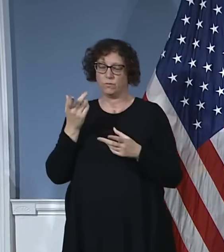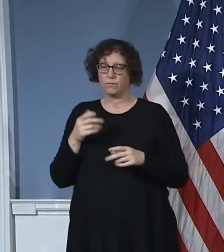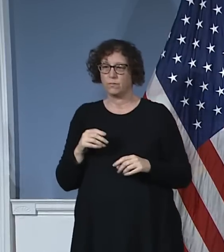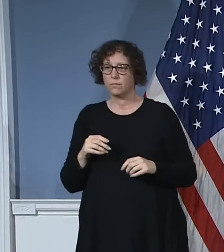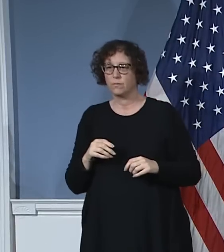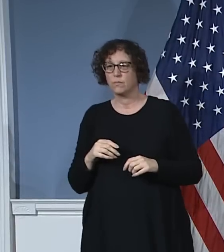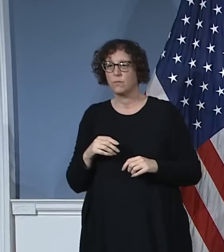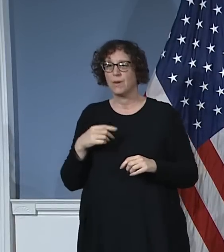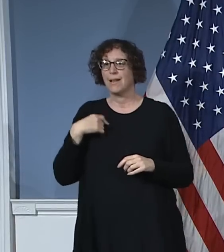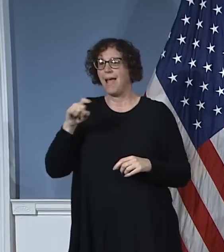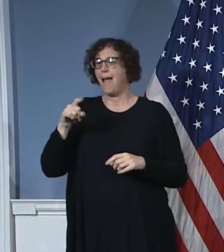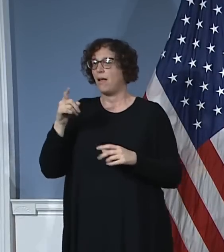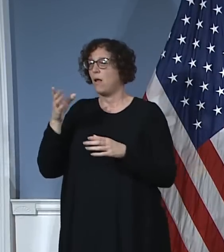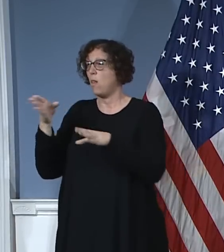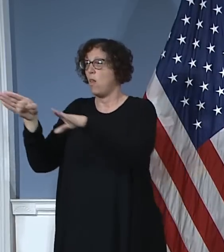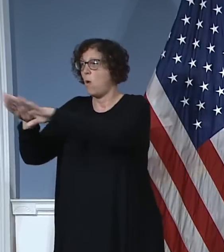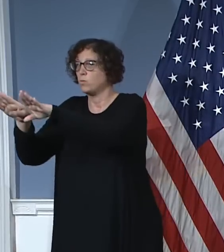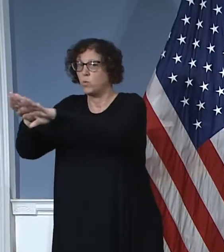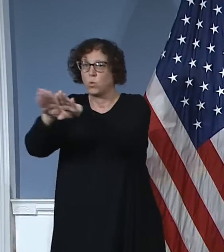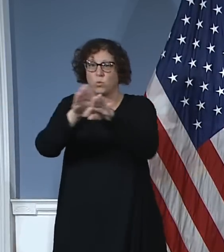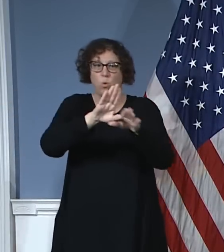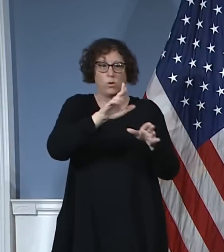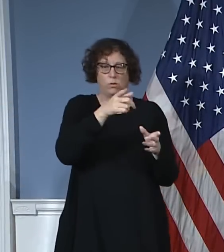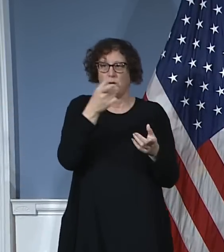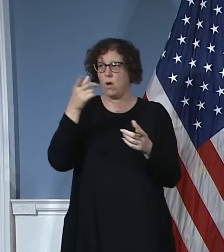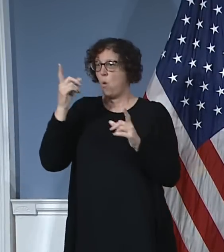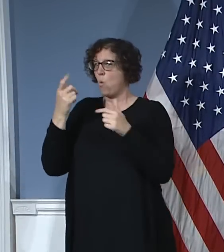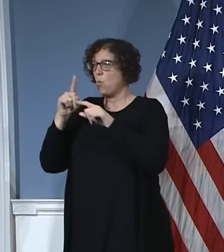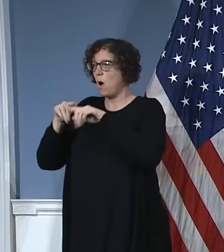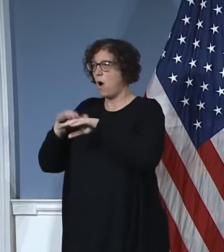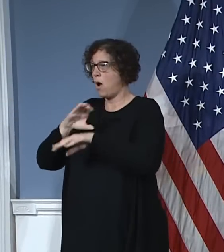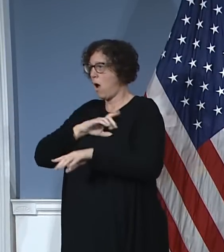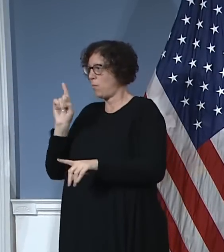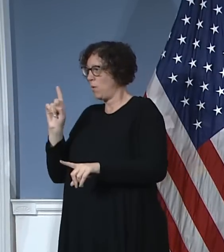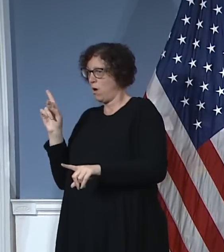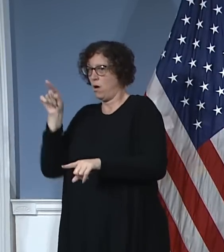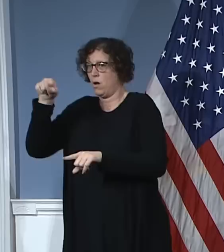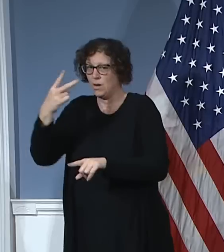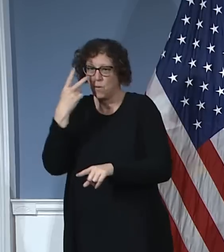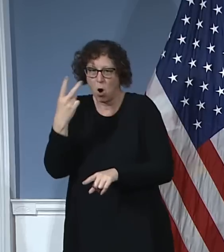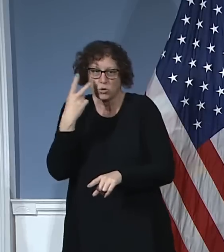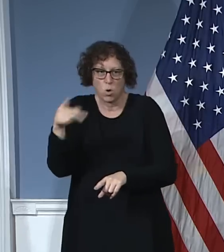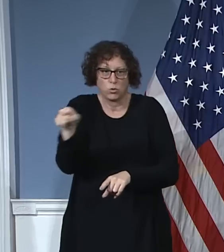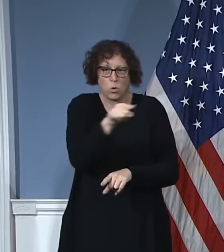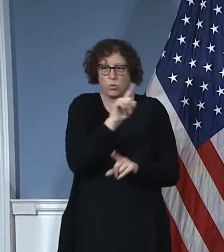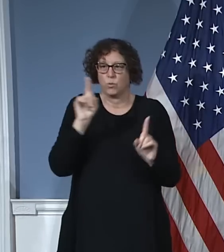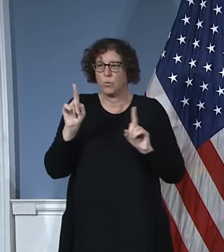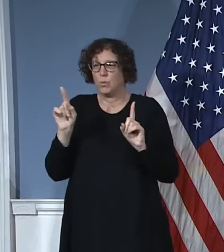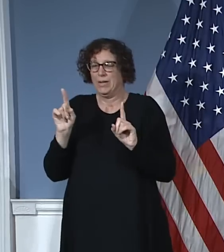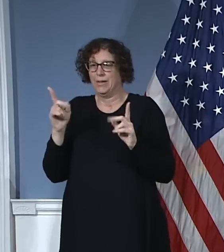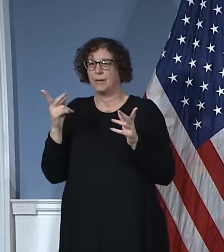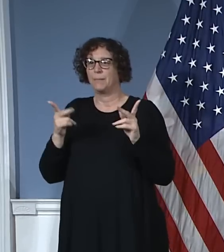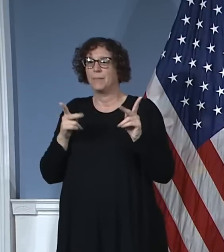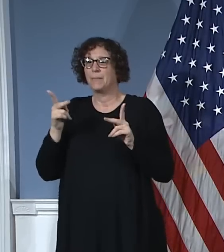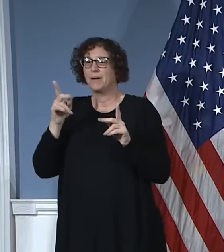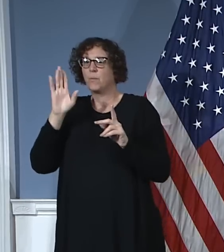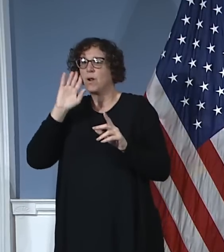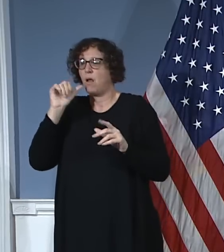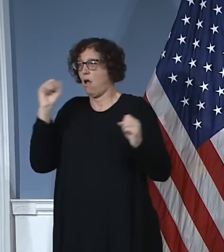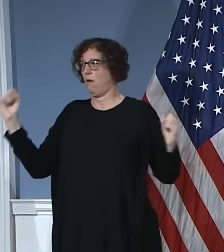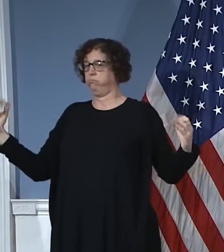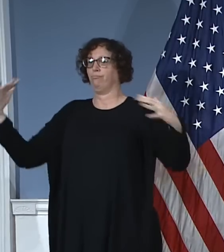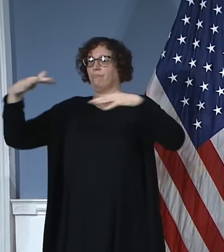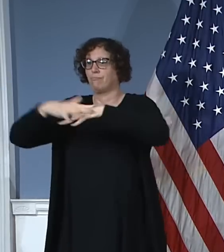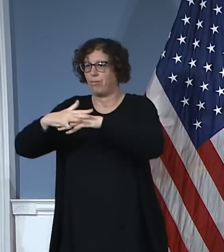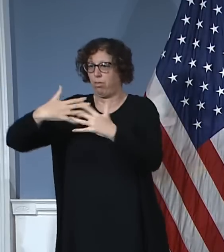you what will happen is a whole lot of people start to congregate. And again, because we're humans, we're social, it's